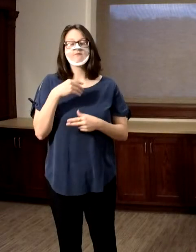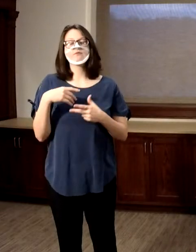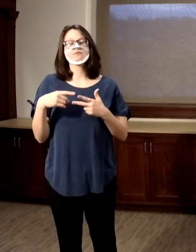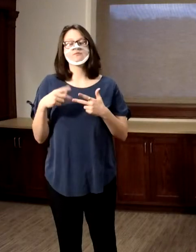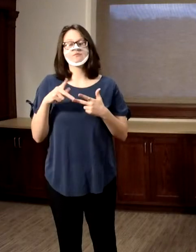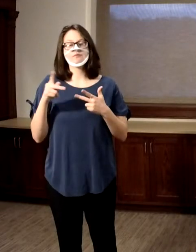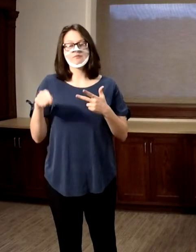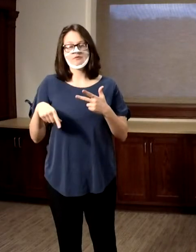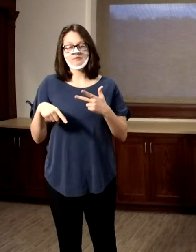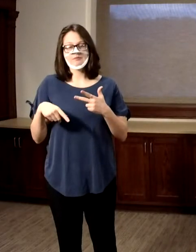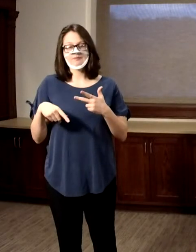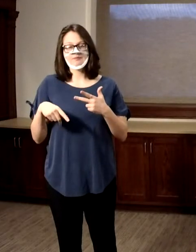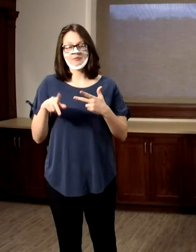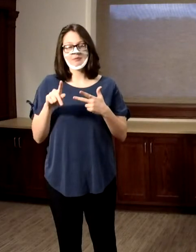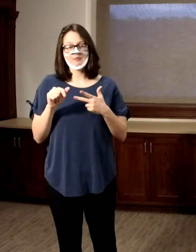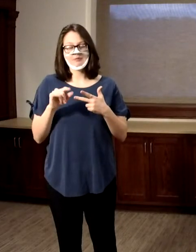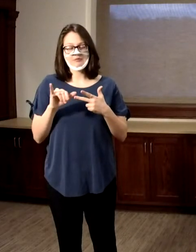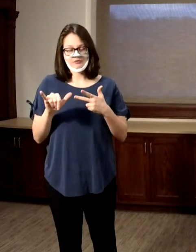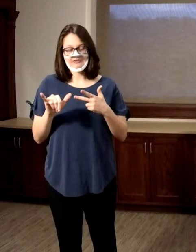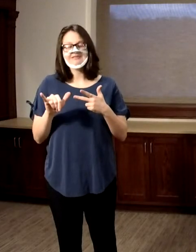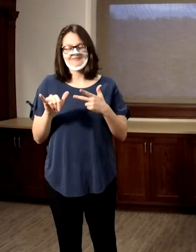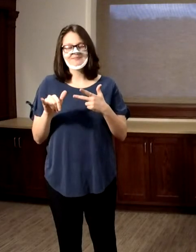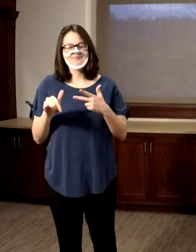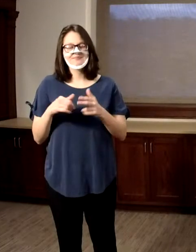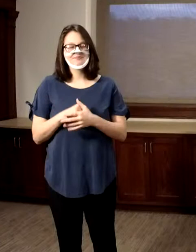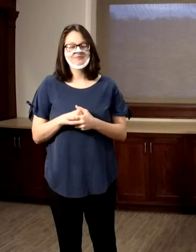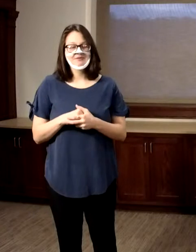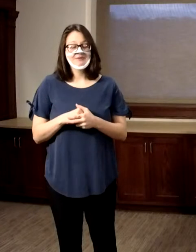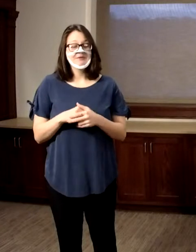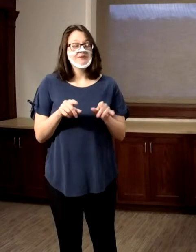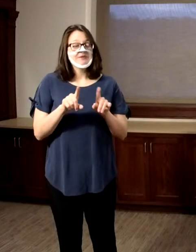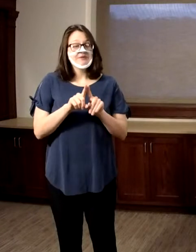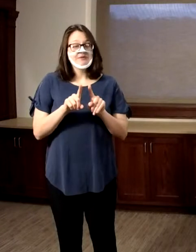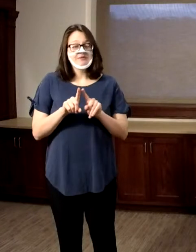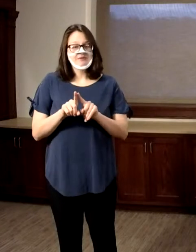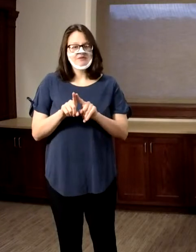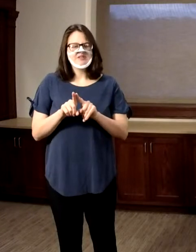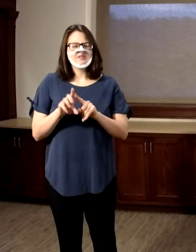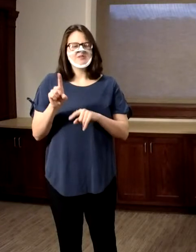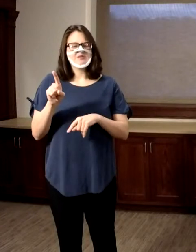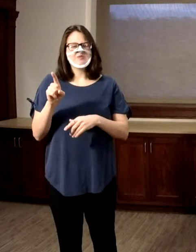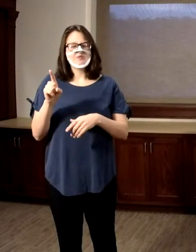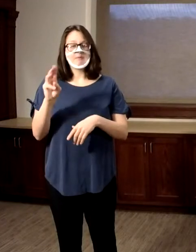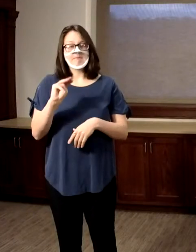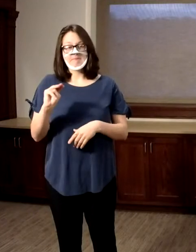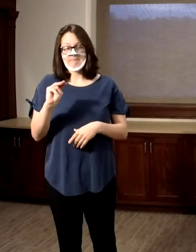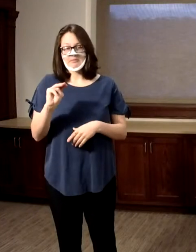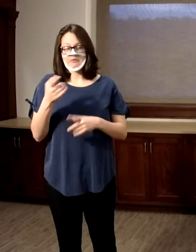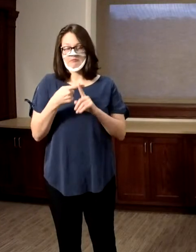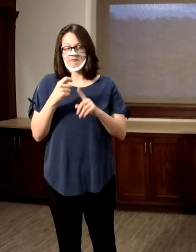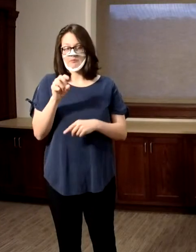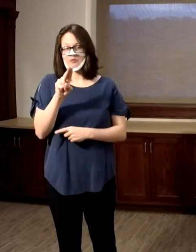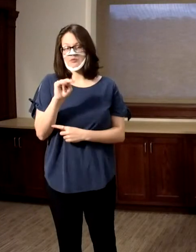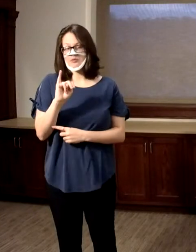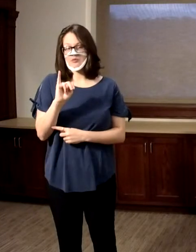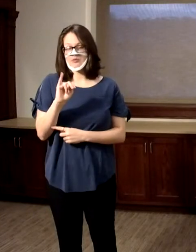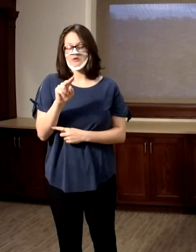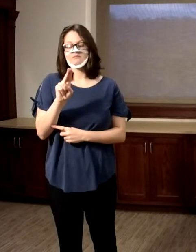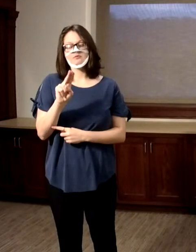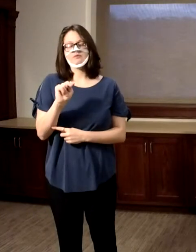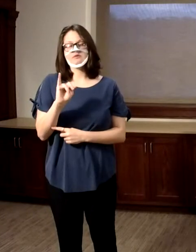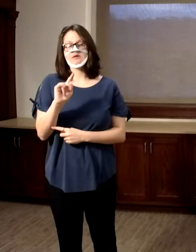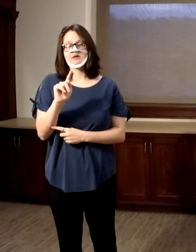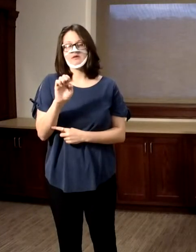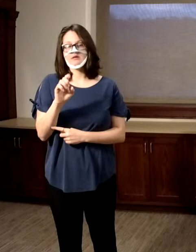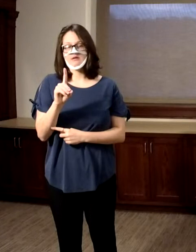manager has authorized another $1 million to be committed to the United Way Emergency Basic Needs, the EBN network.